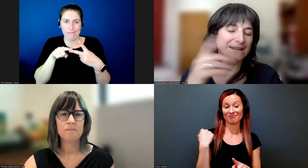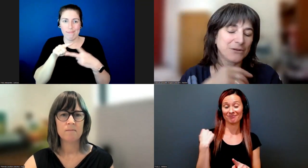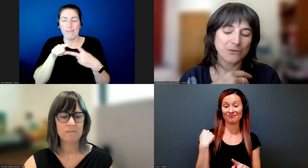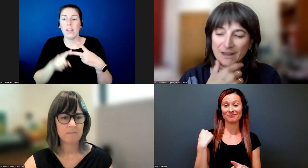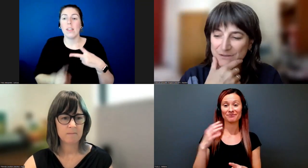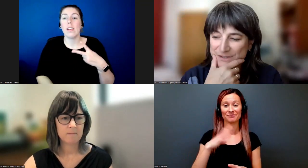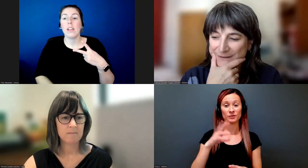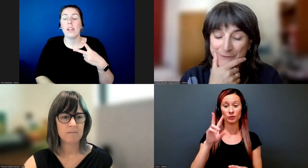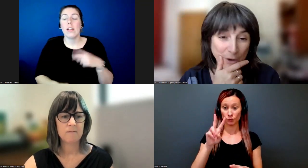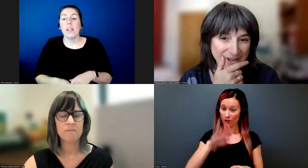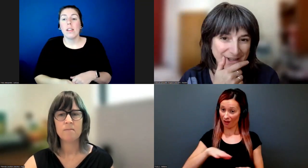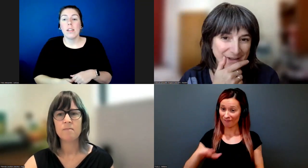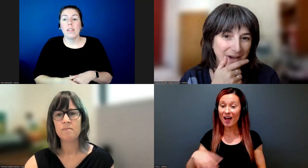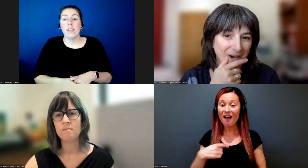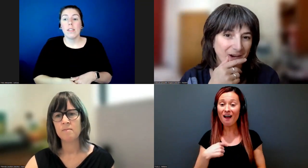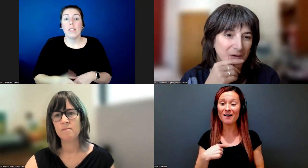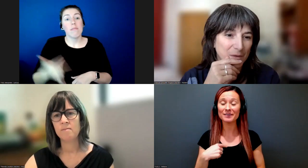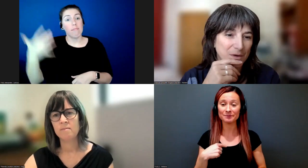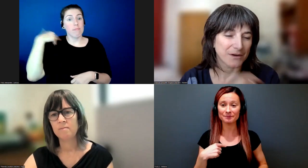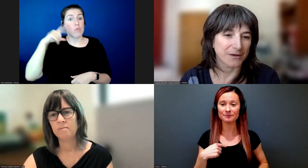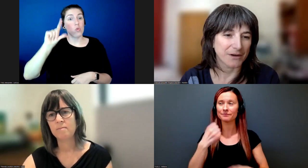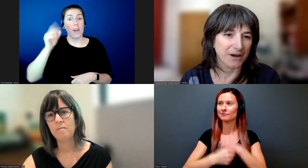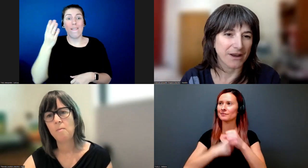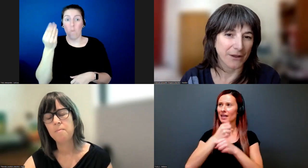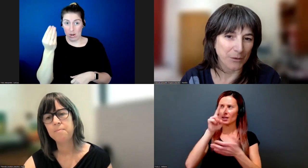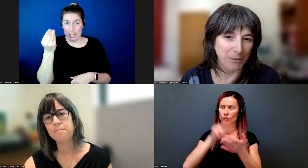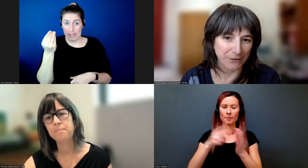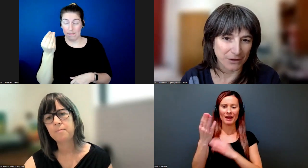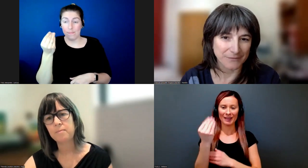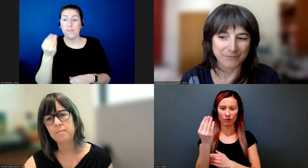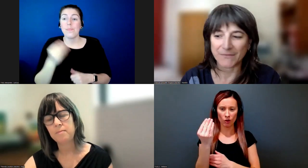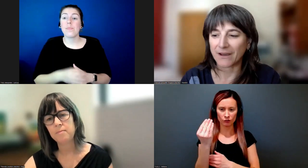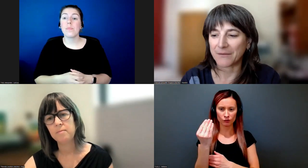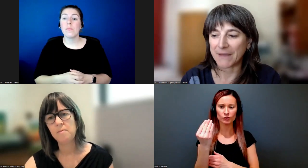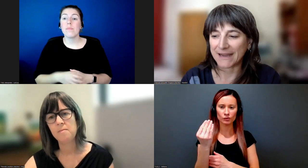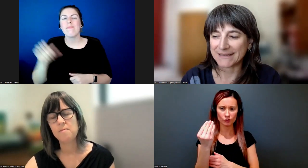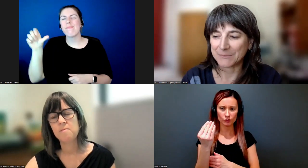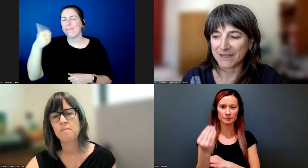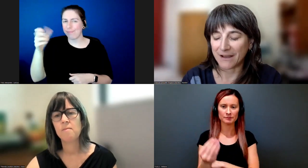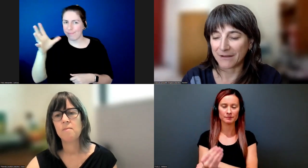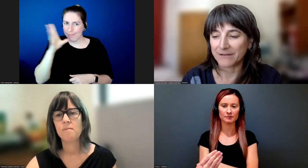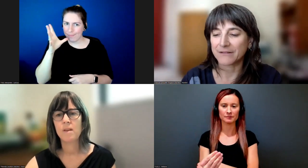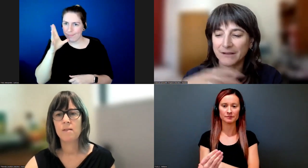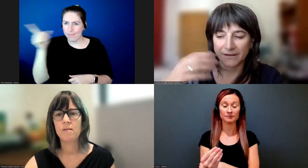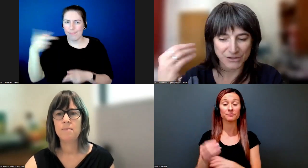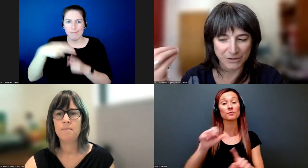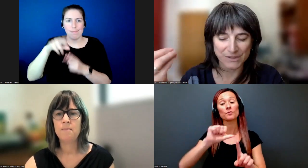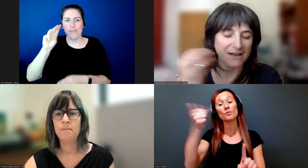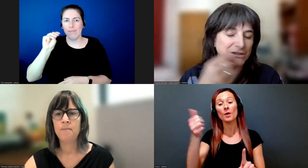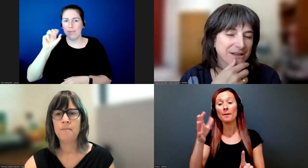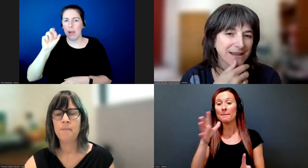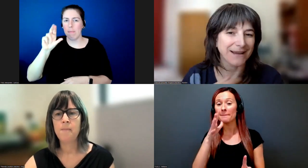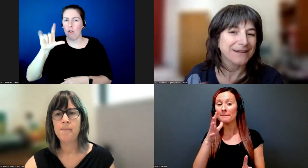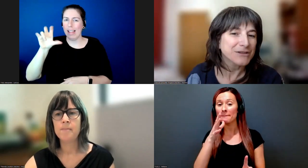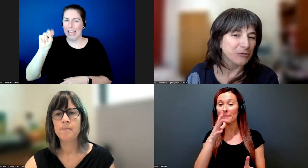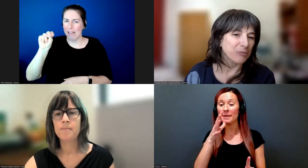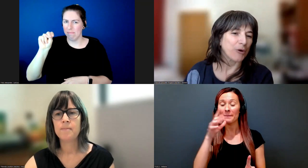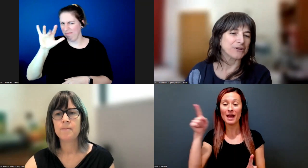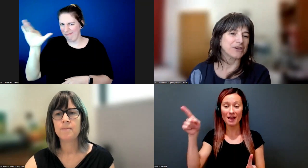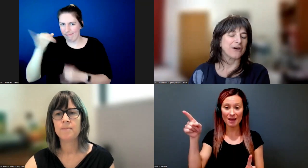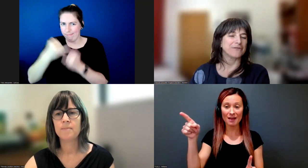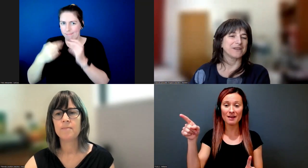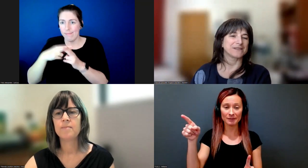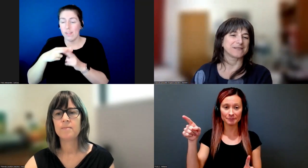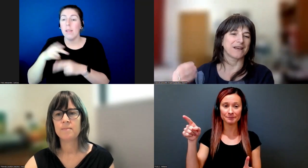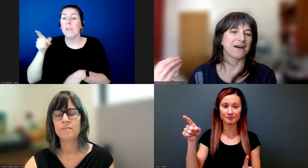back in 2014, another mother, Marilyn Picard, she was actually the ignition